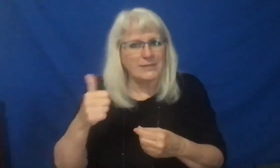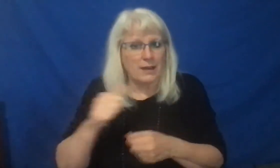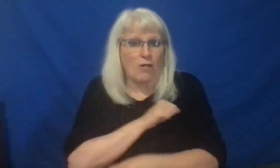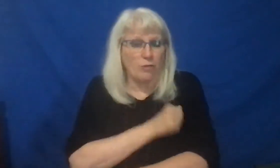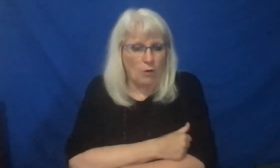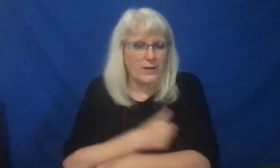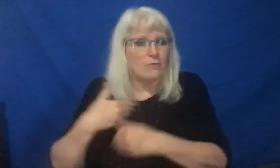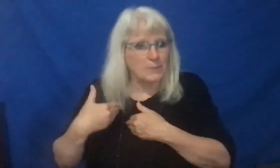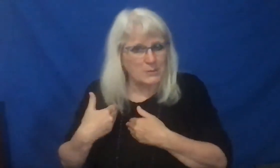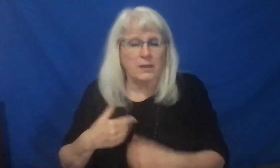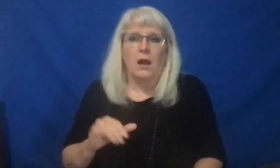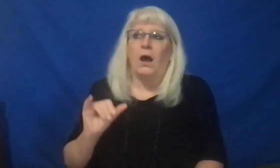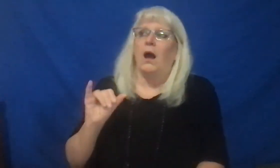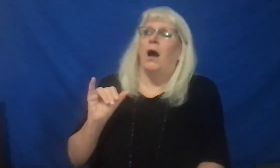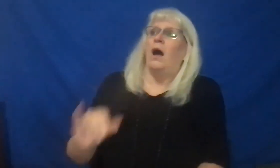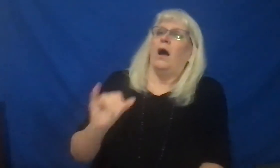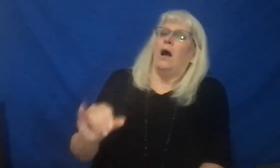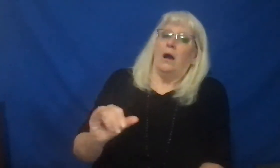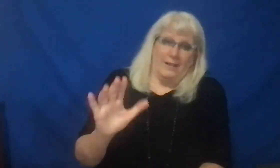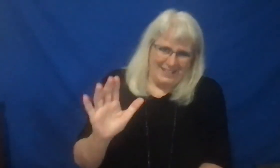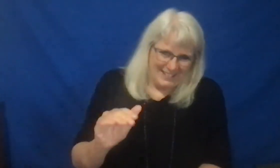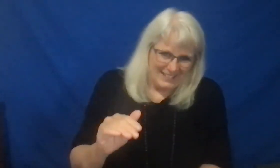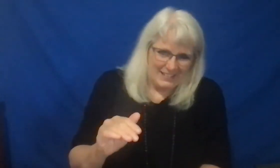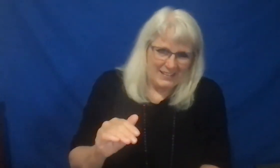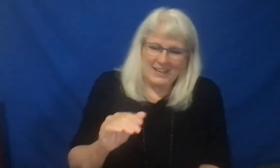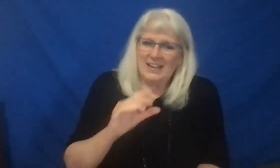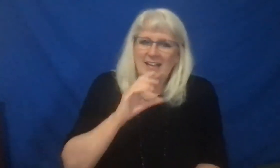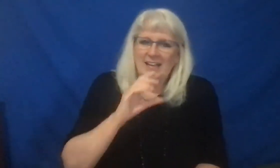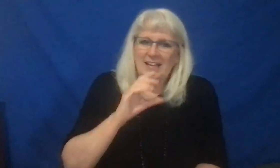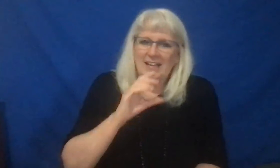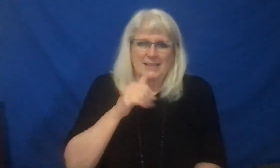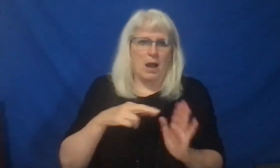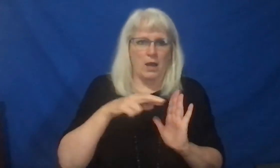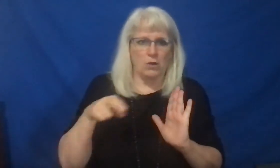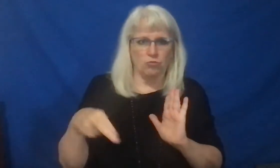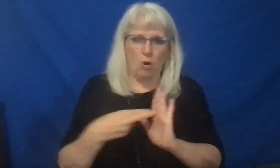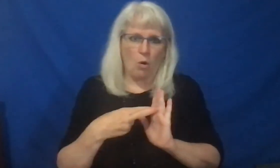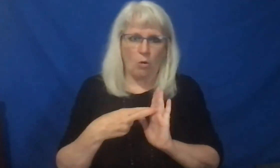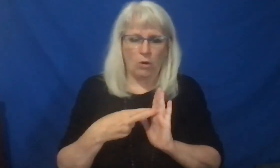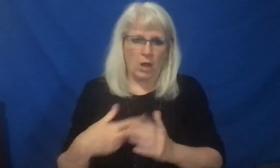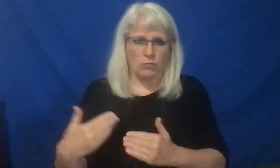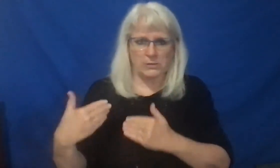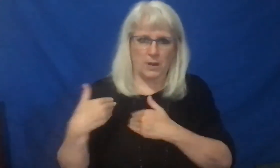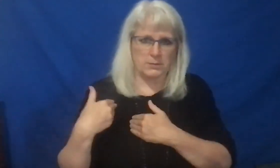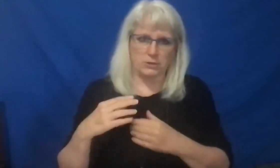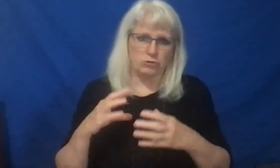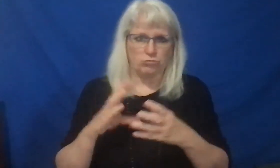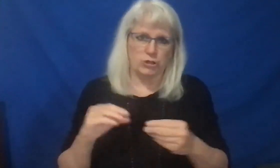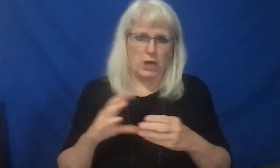bulb moment that, like, well, first of all, it's not my role or responsibility to share about agenda topics, you know, when